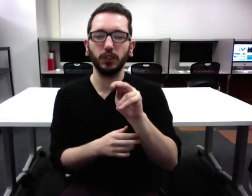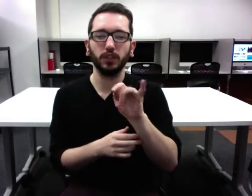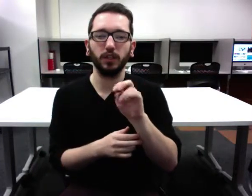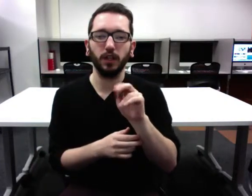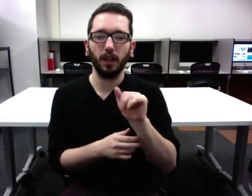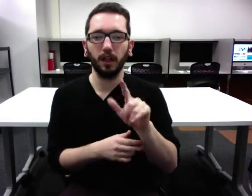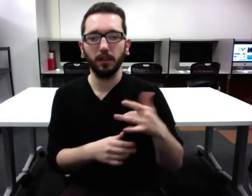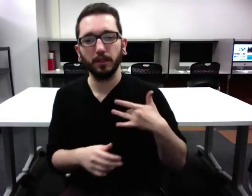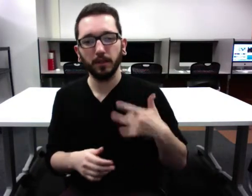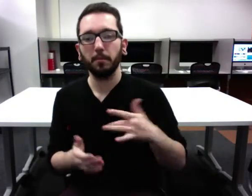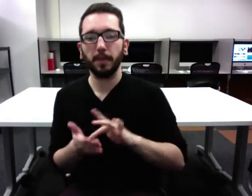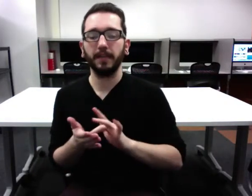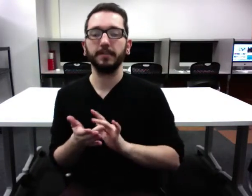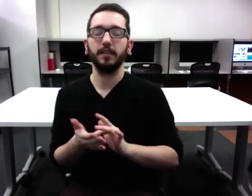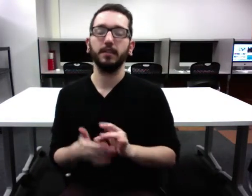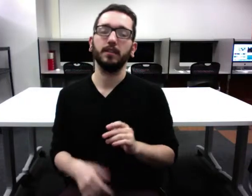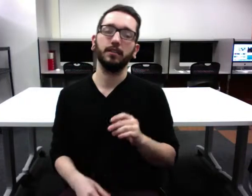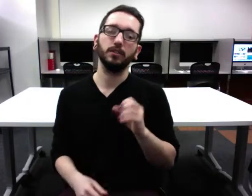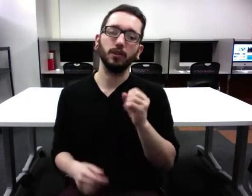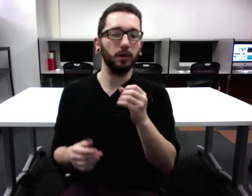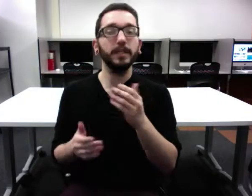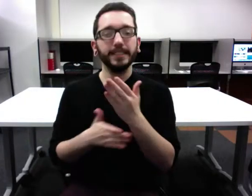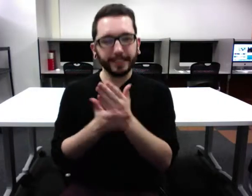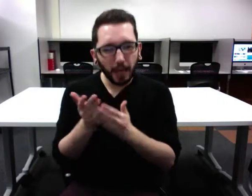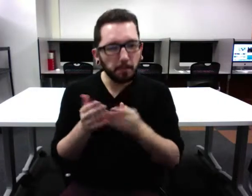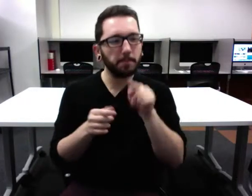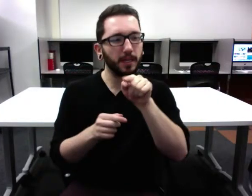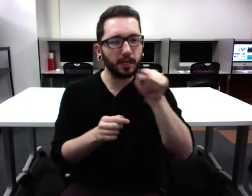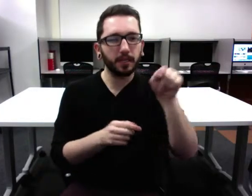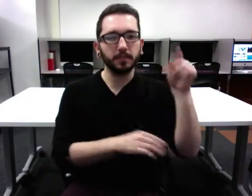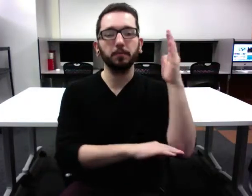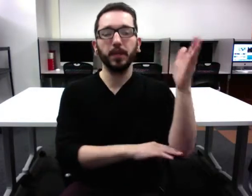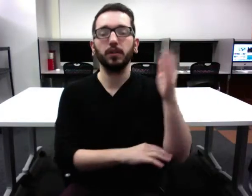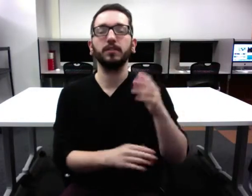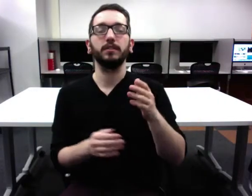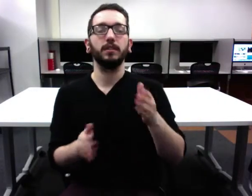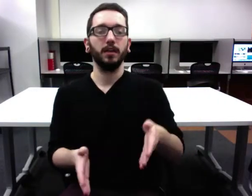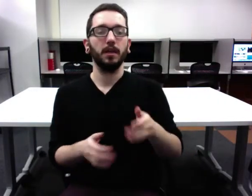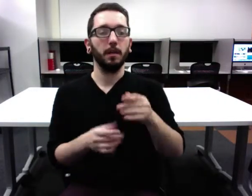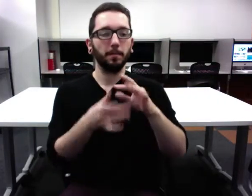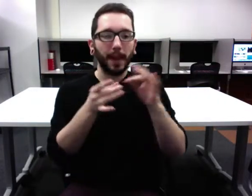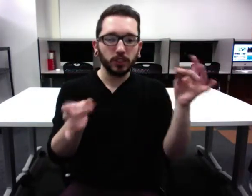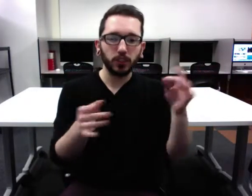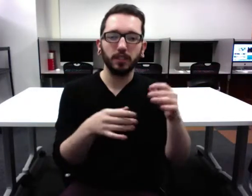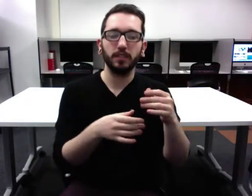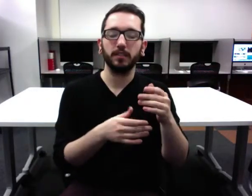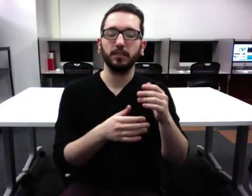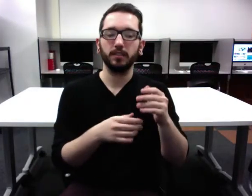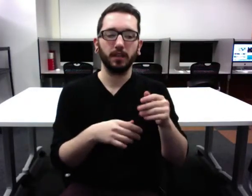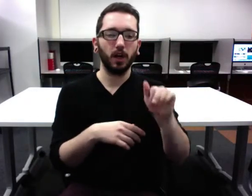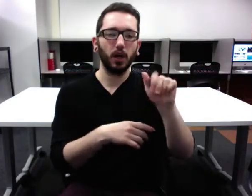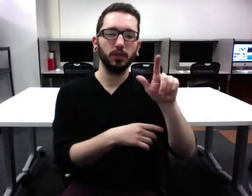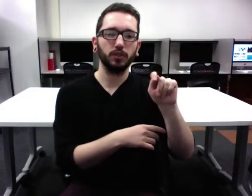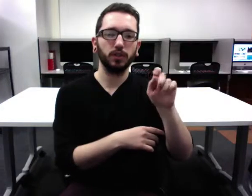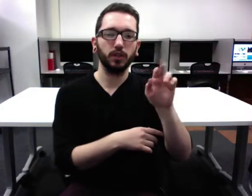speakers referring to these complementary and alternative approaches. Many of these also have yet to be validated by those